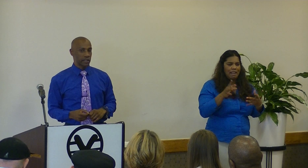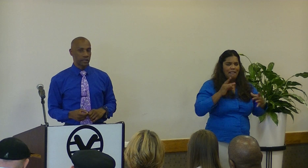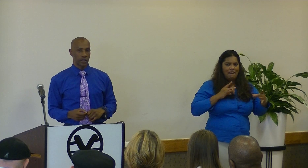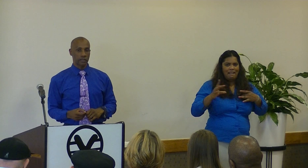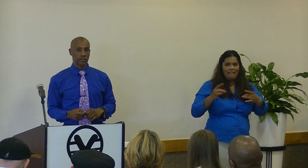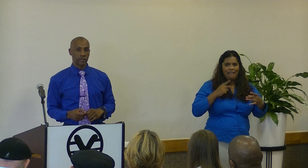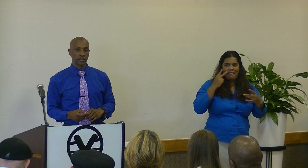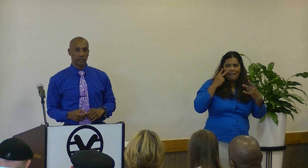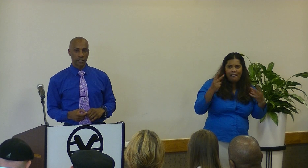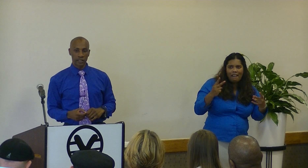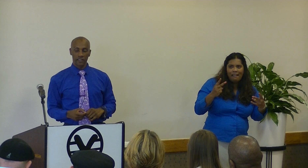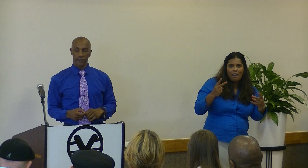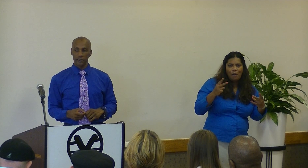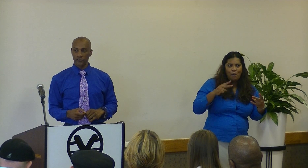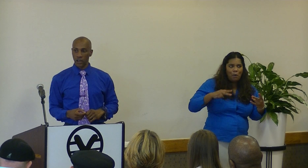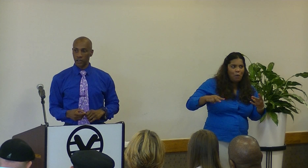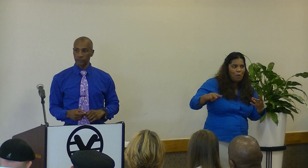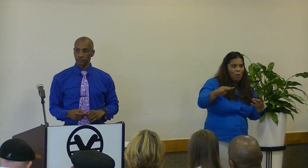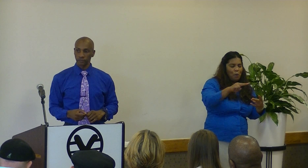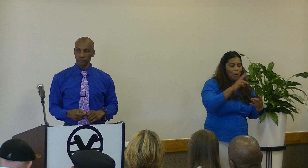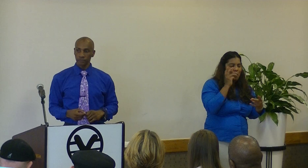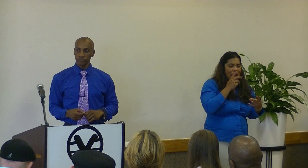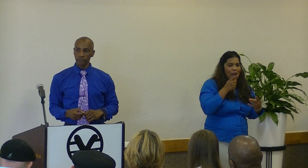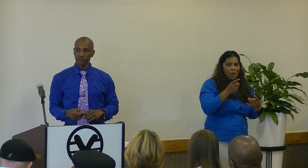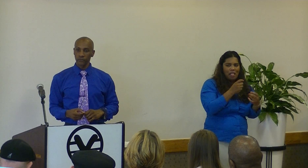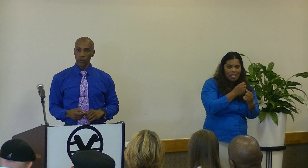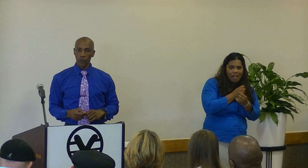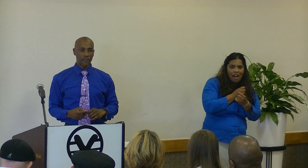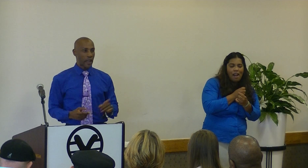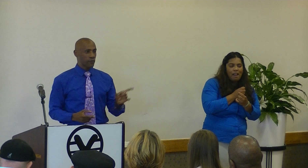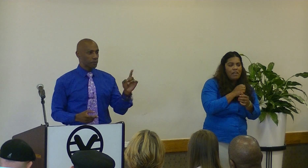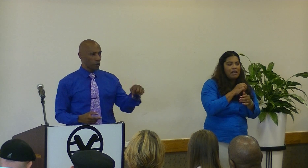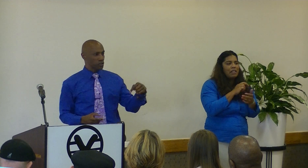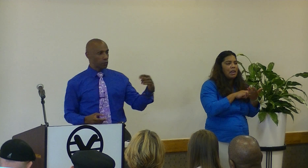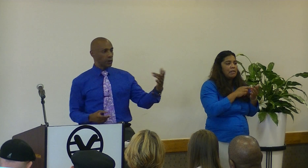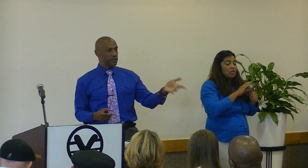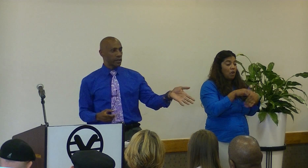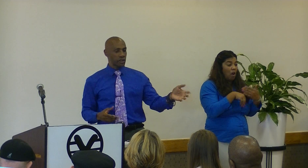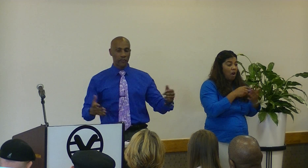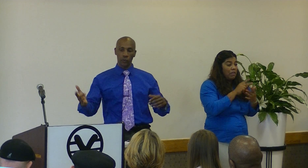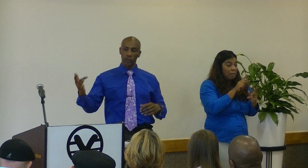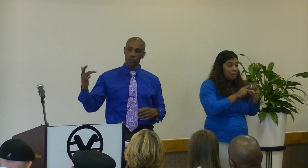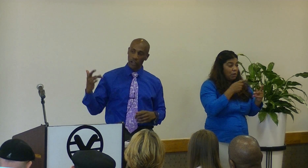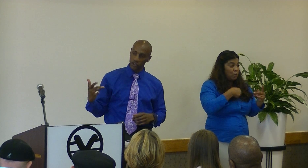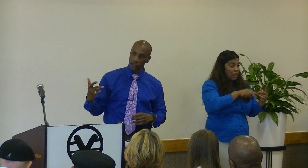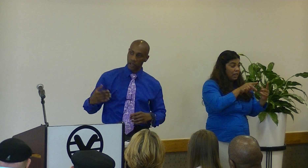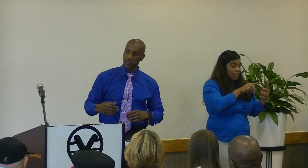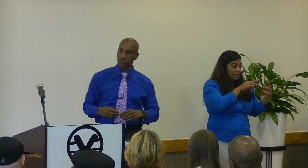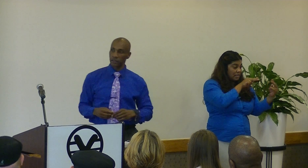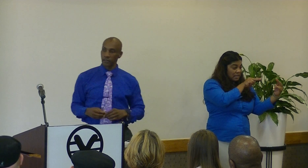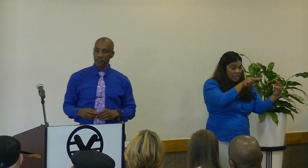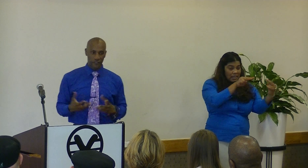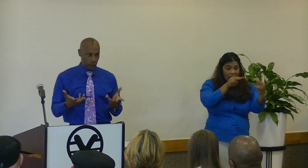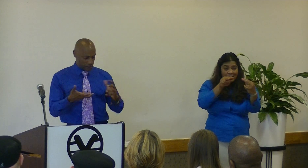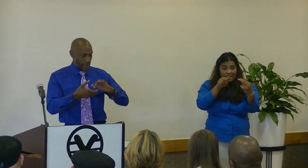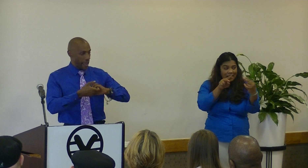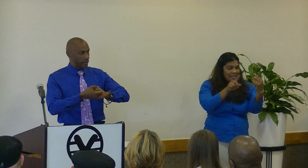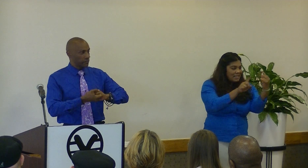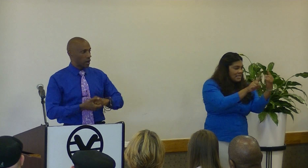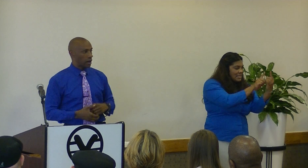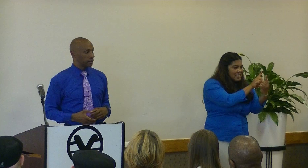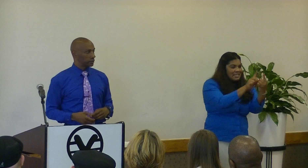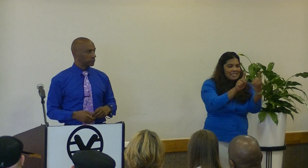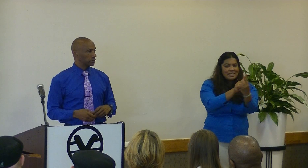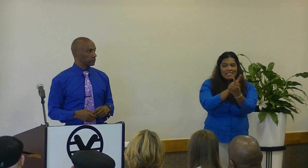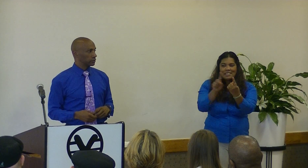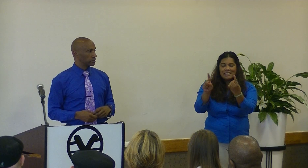person that sees us sees the face of God. What if every person we touch and everyone who touches us feels the hand